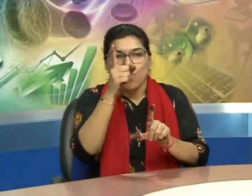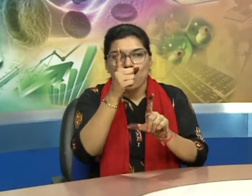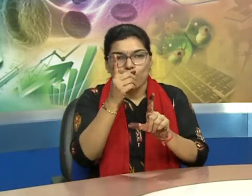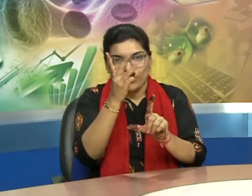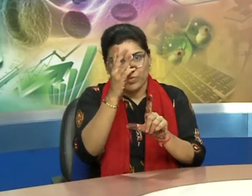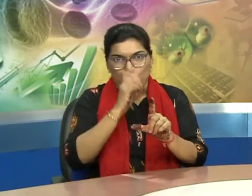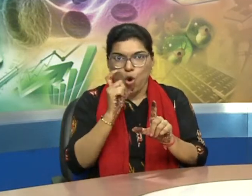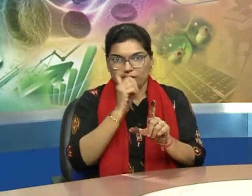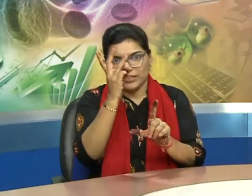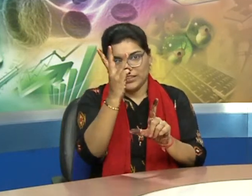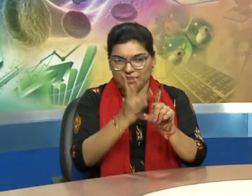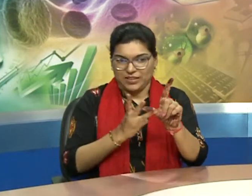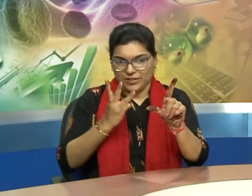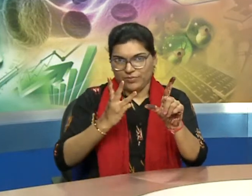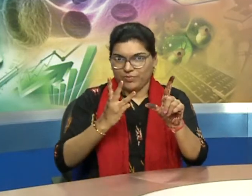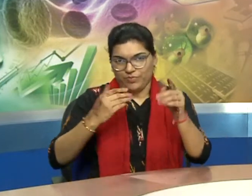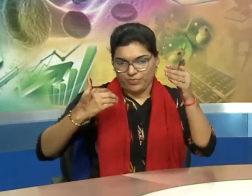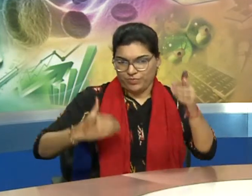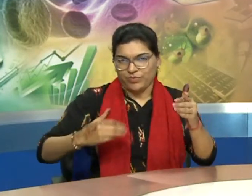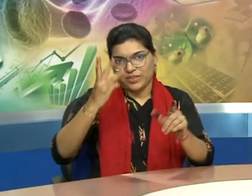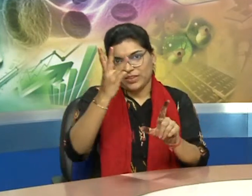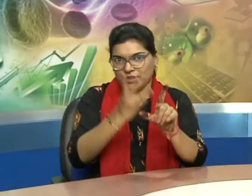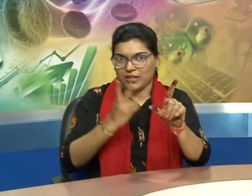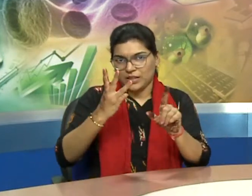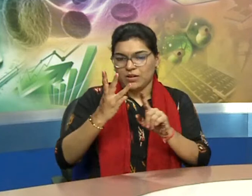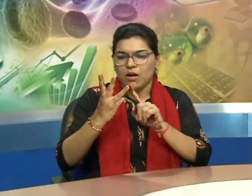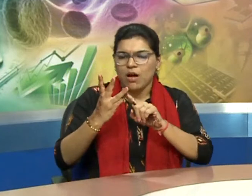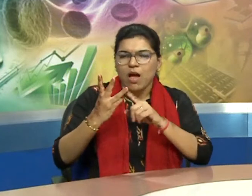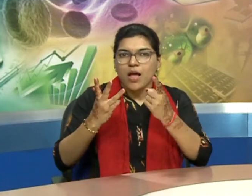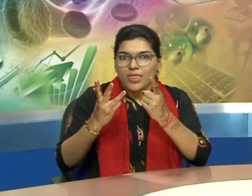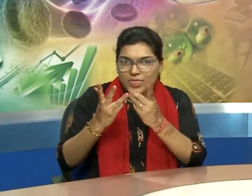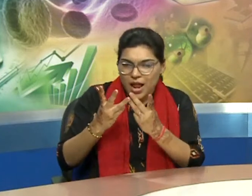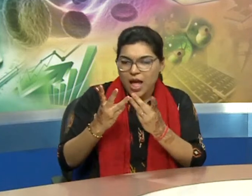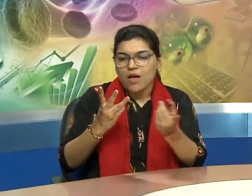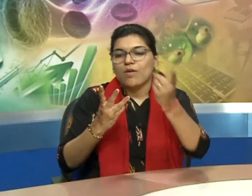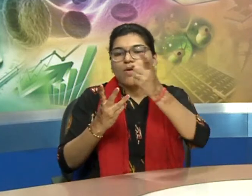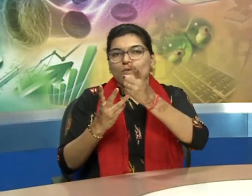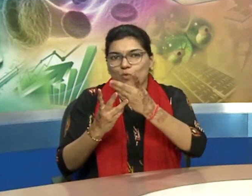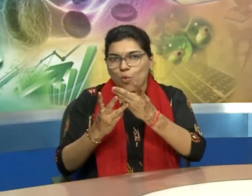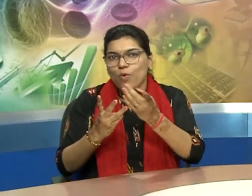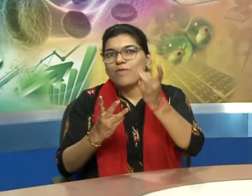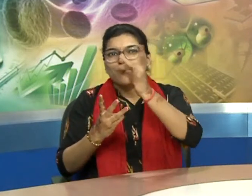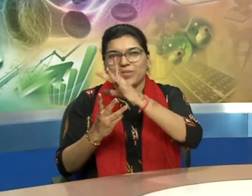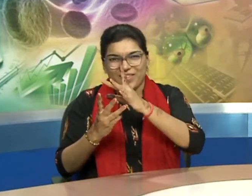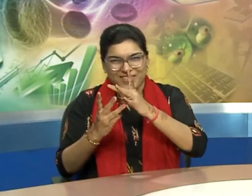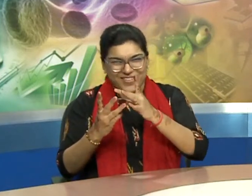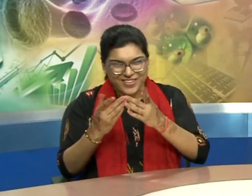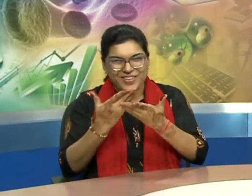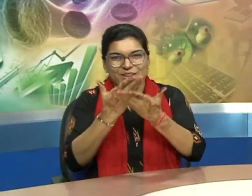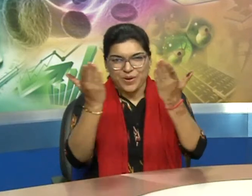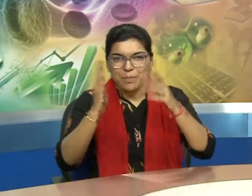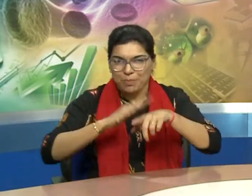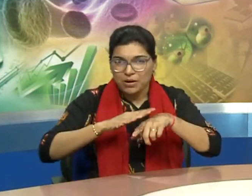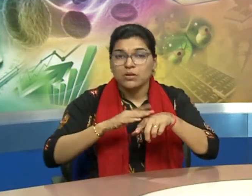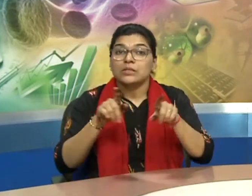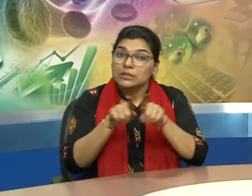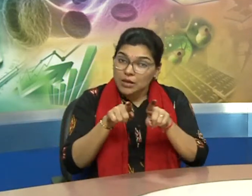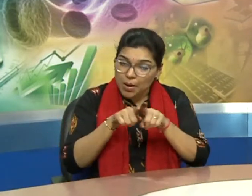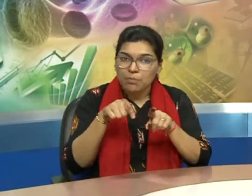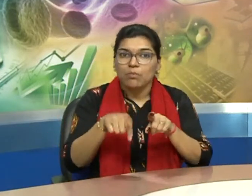Junior colleges are just like when after doing 10th, the students move on to